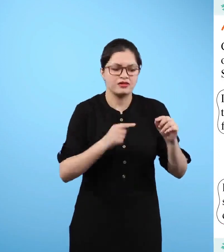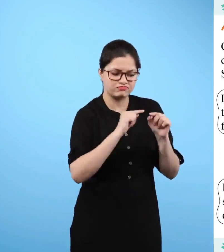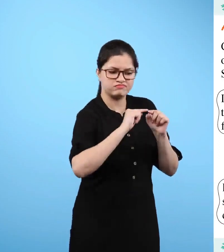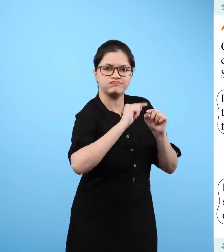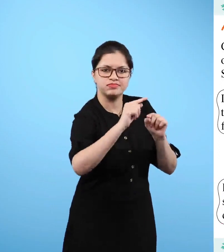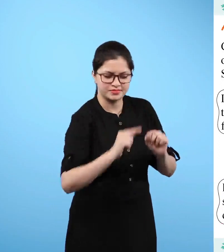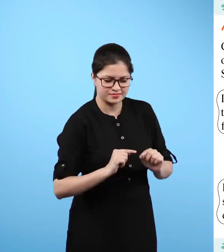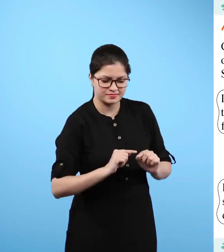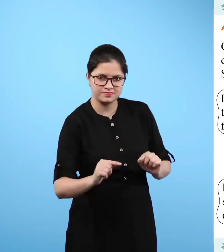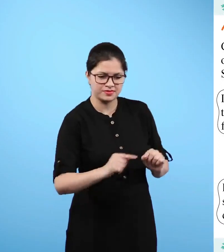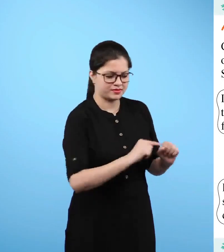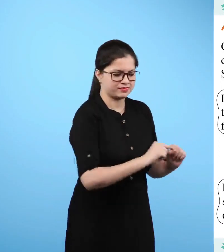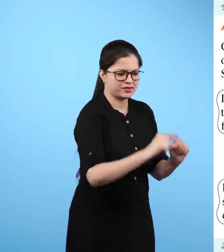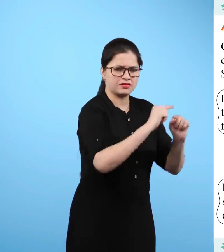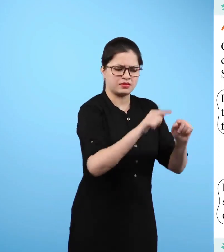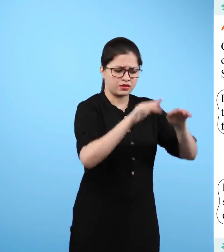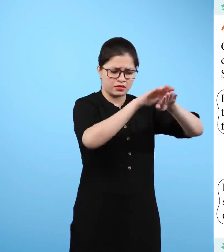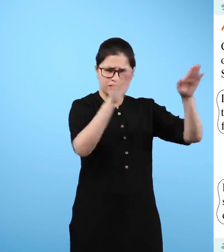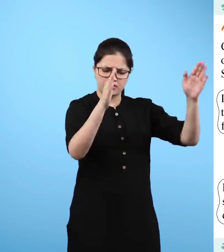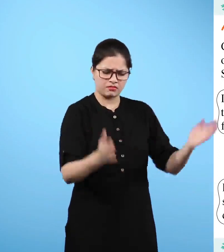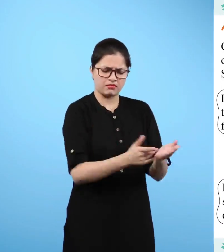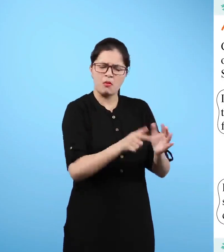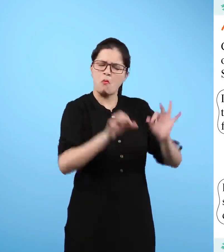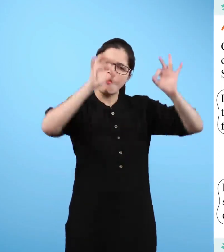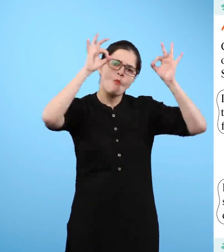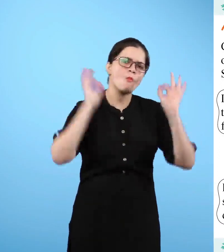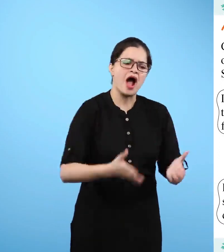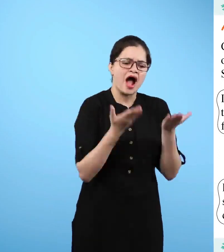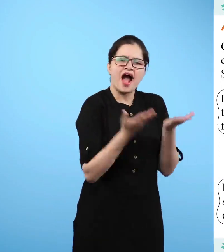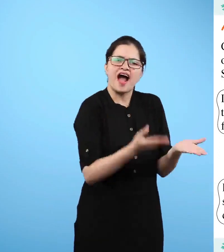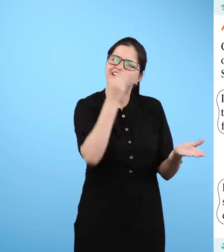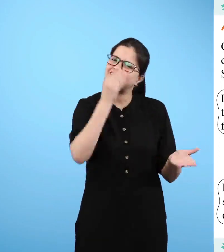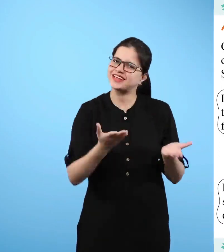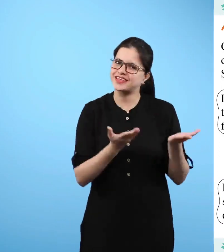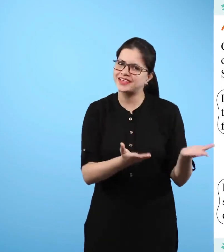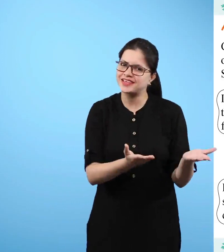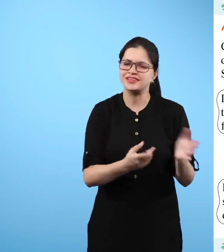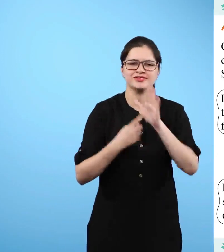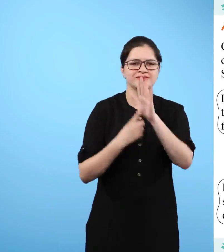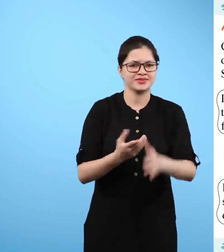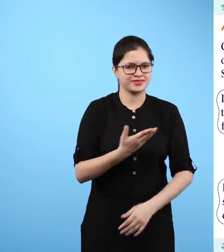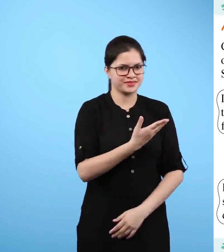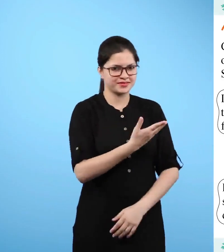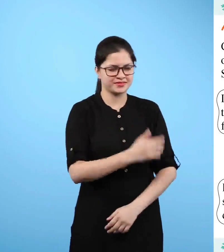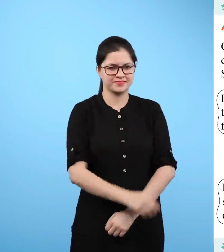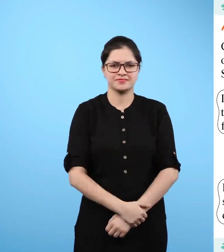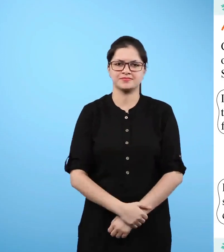effective way, joining the corners of the squares turns this drawing into a deep drawing of the cube or the